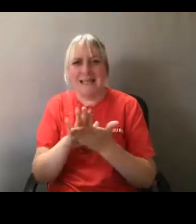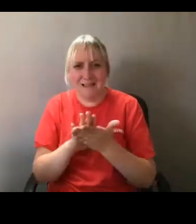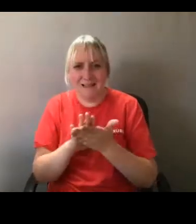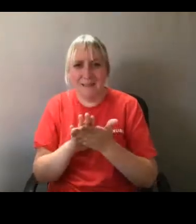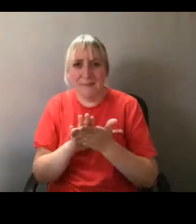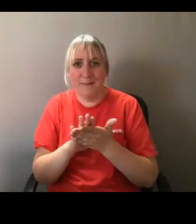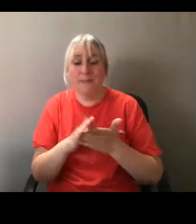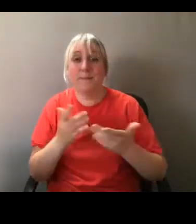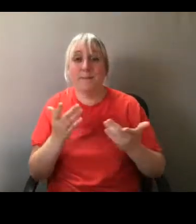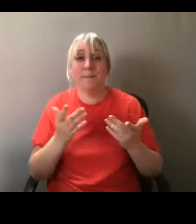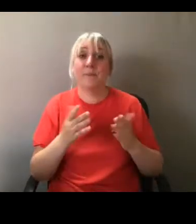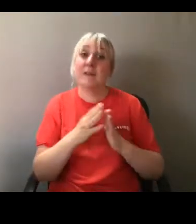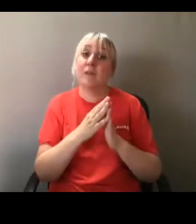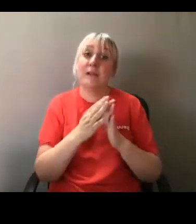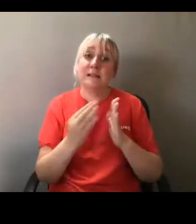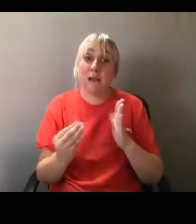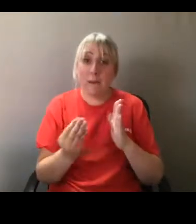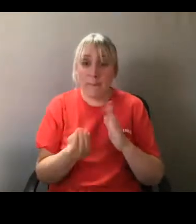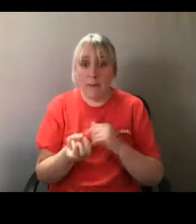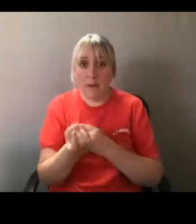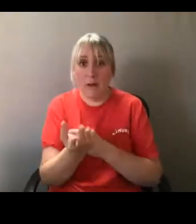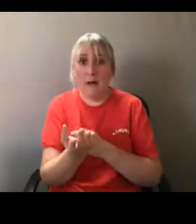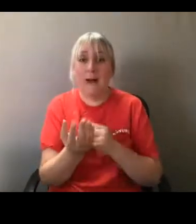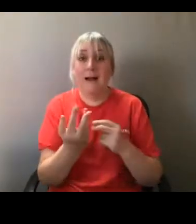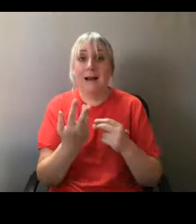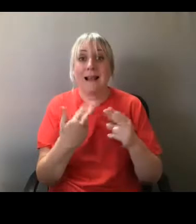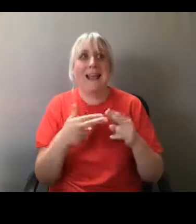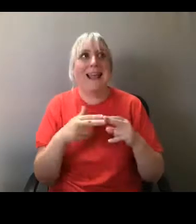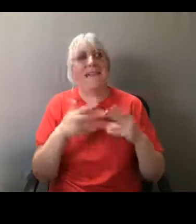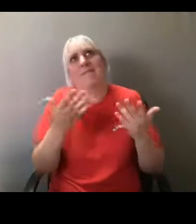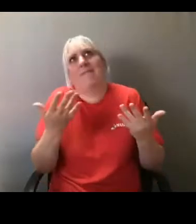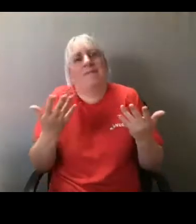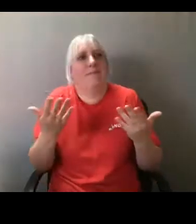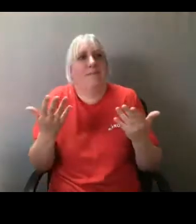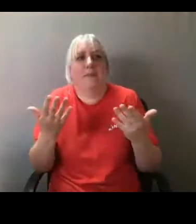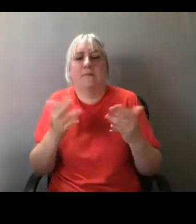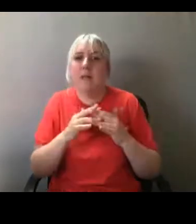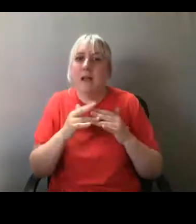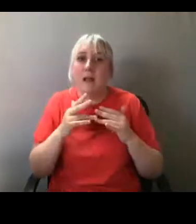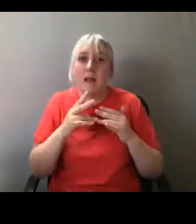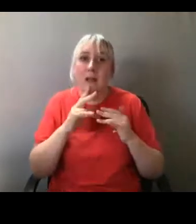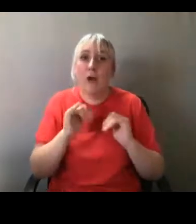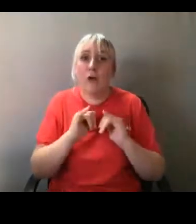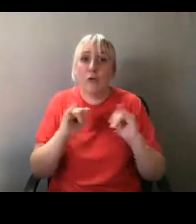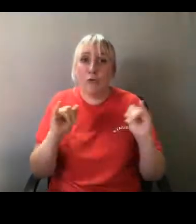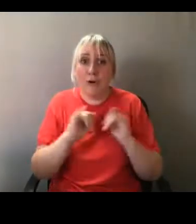you've got, for instance, a chronic sick